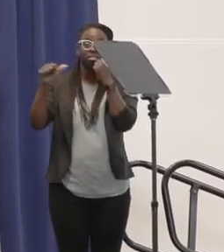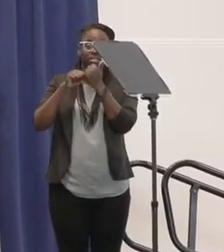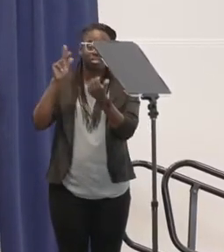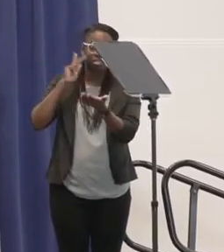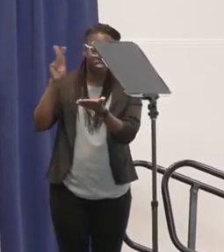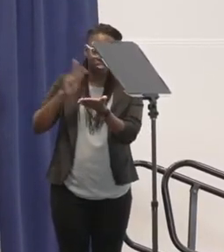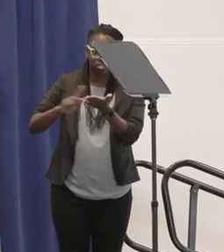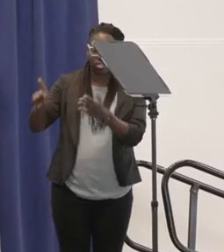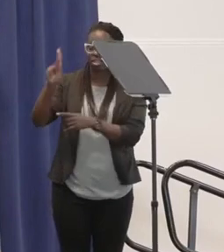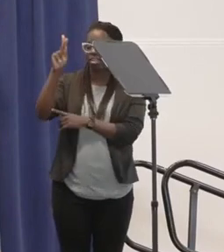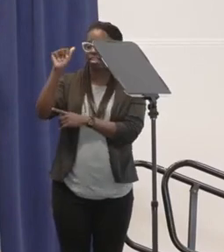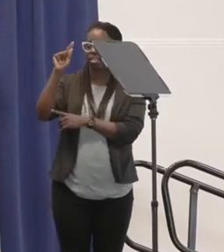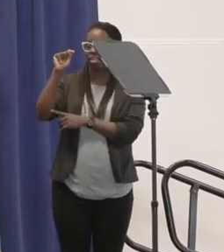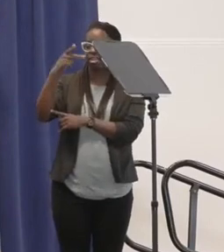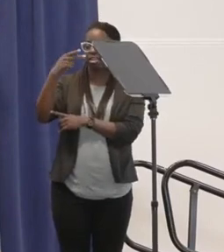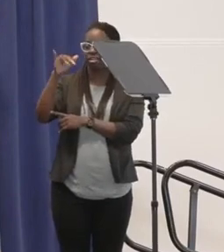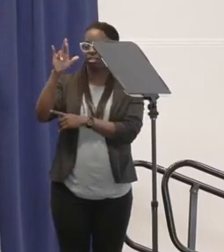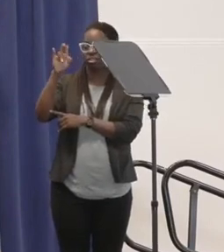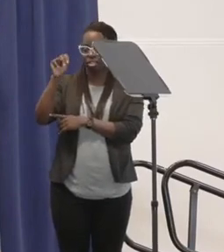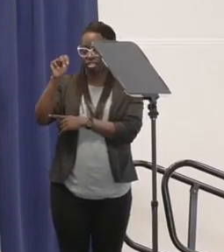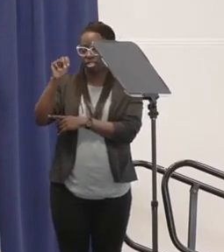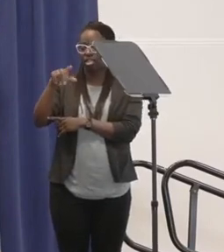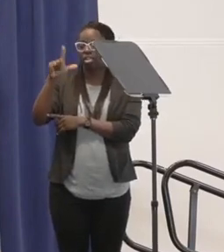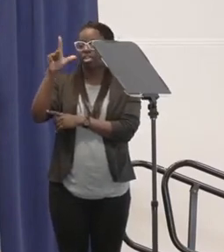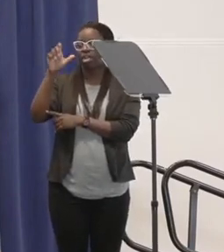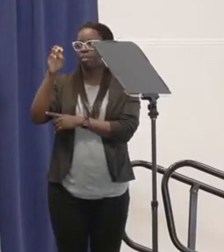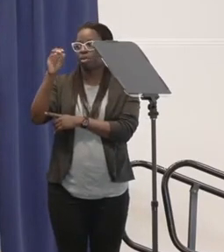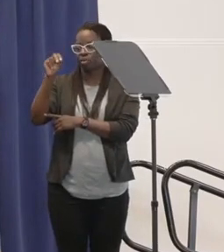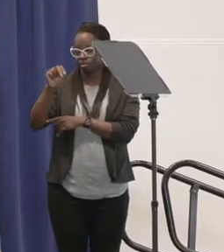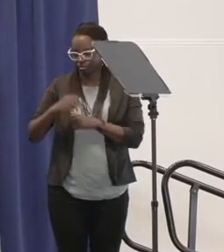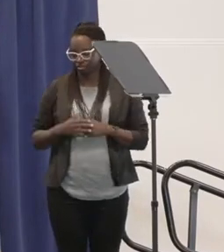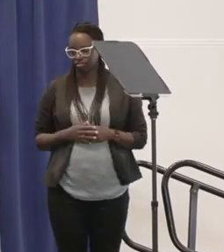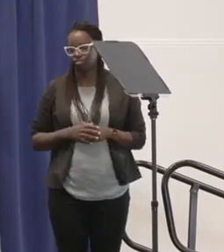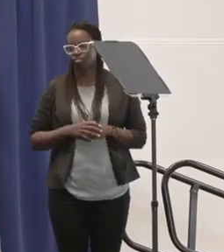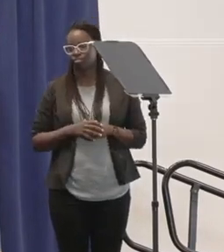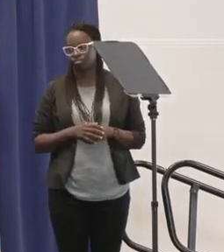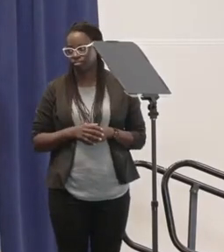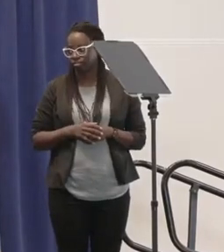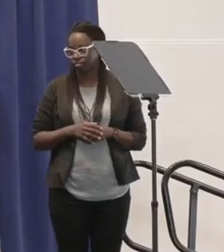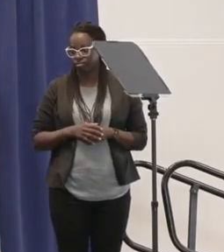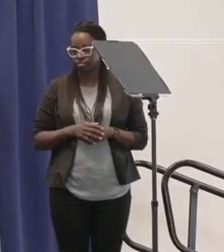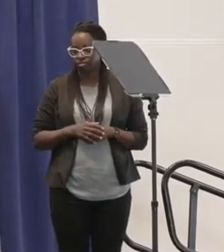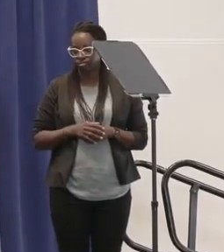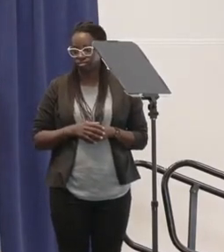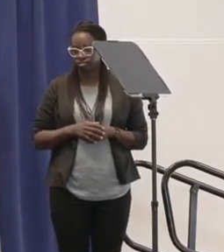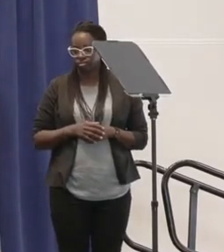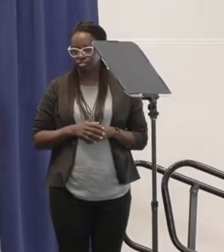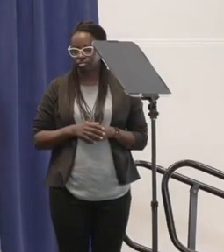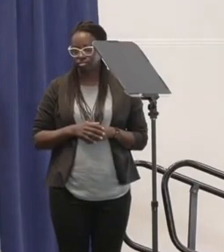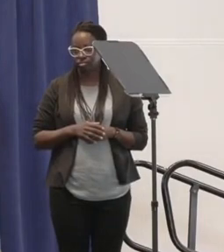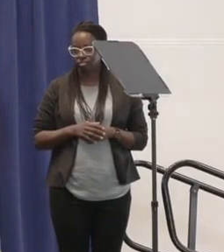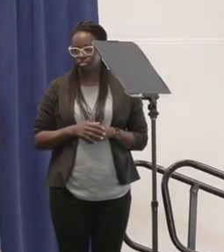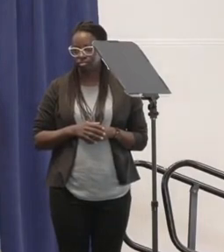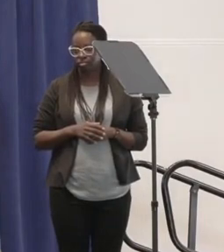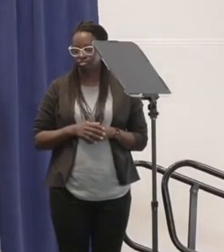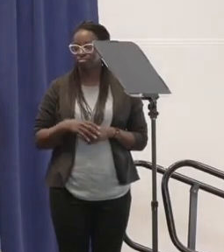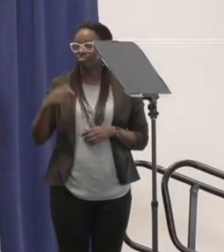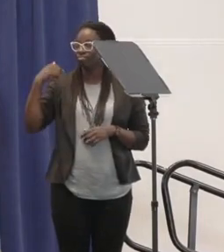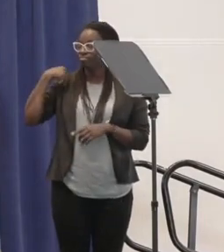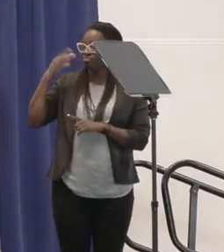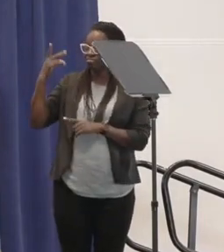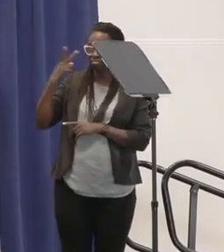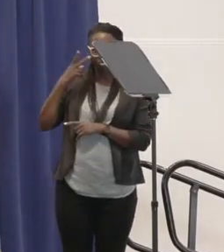Last time I saw the Assistant Secretary was at the UCLA Lab School many, many years